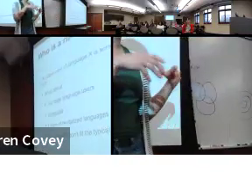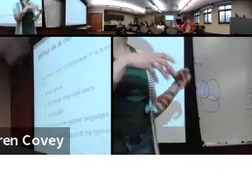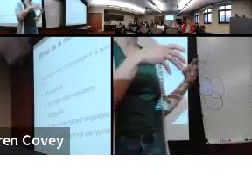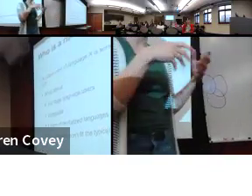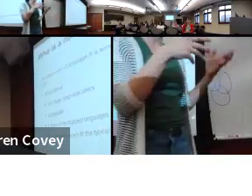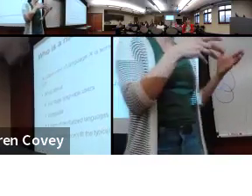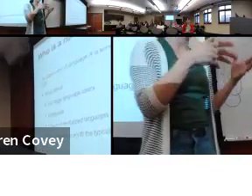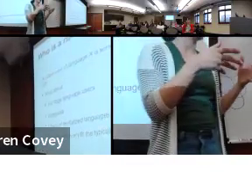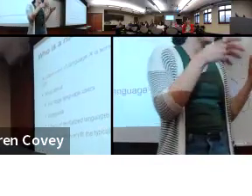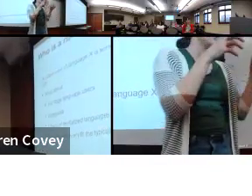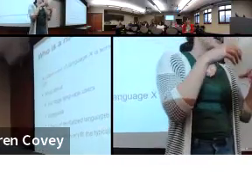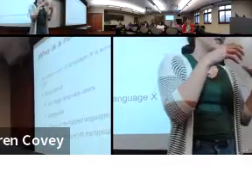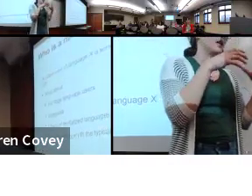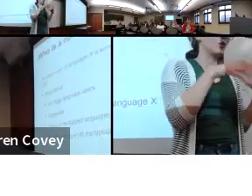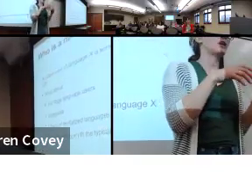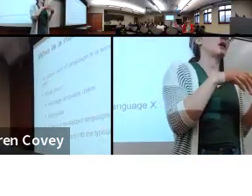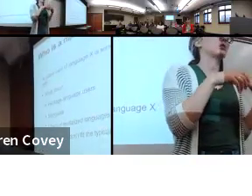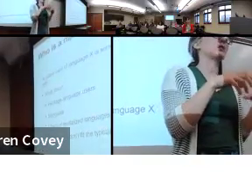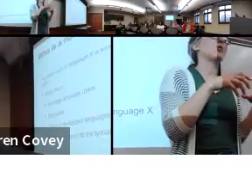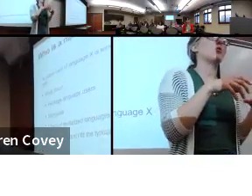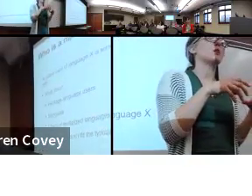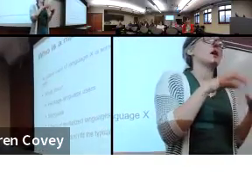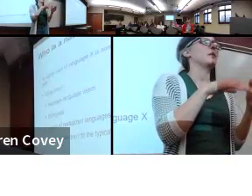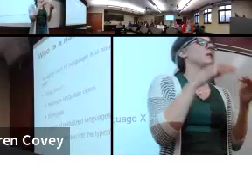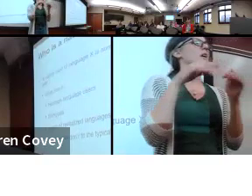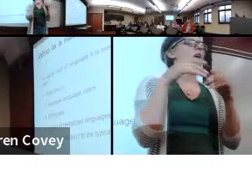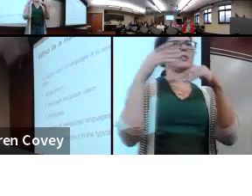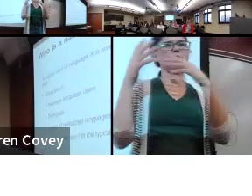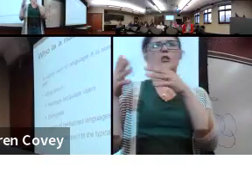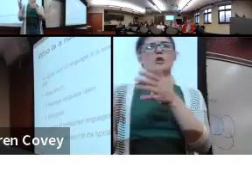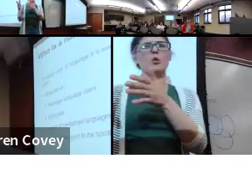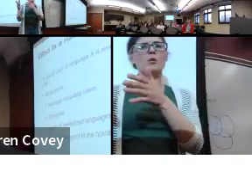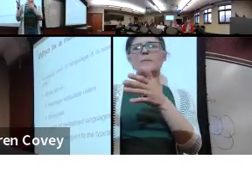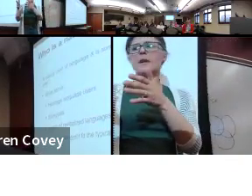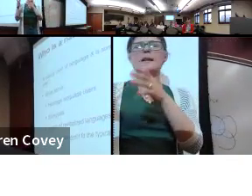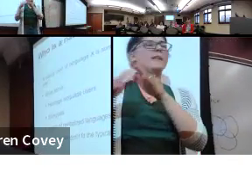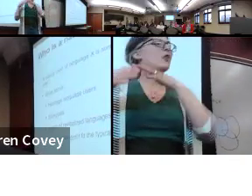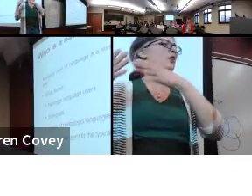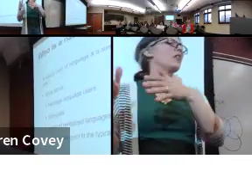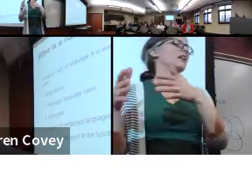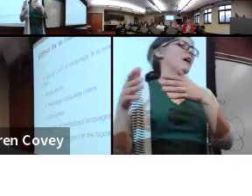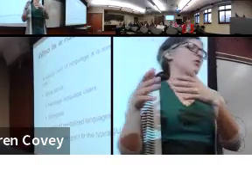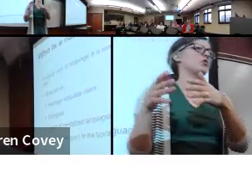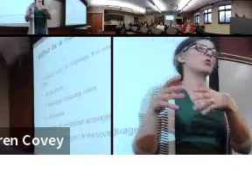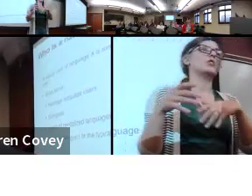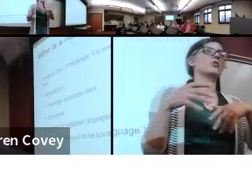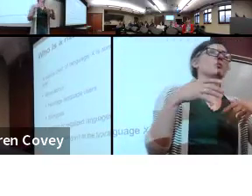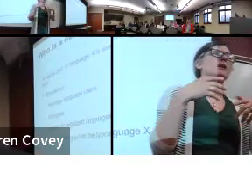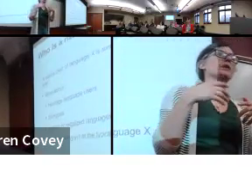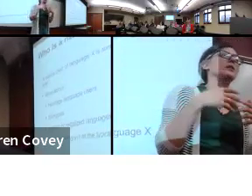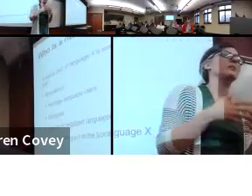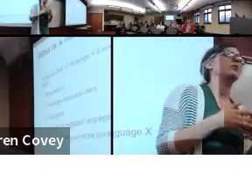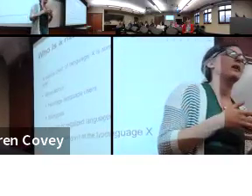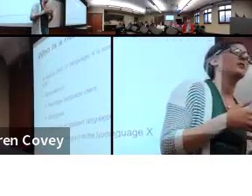home, for example, most typically, they learn a language in the home. And then when they start school, they learn another language. So this